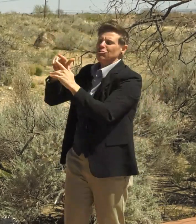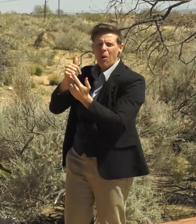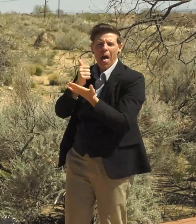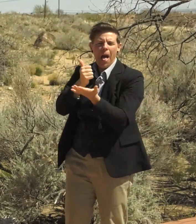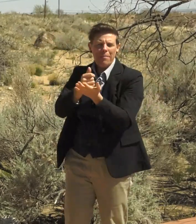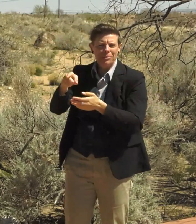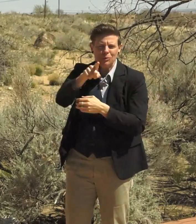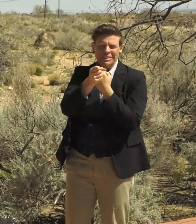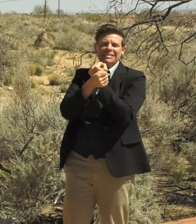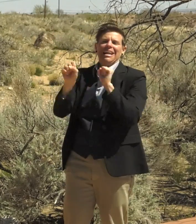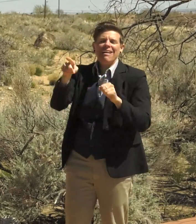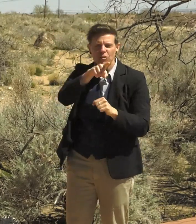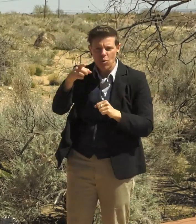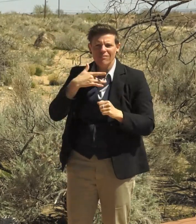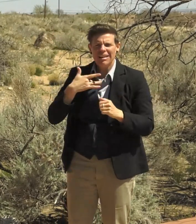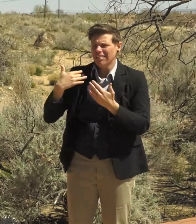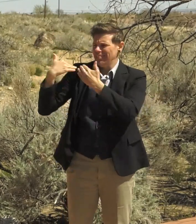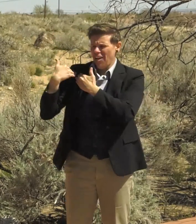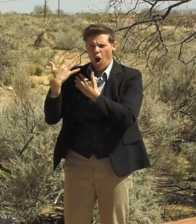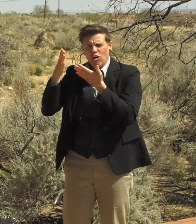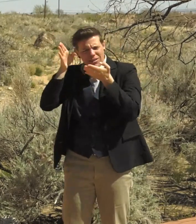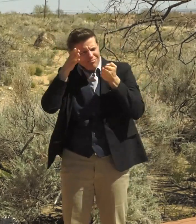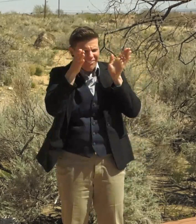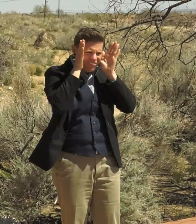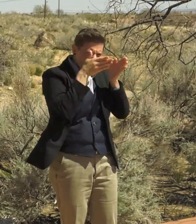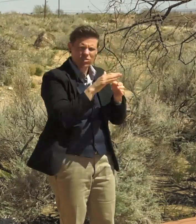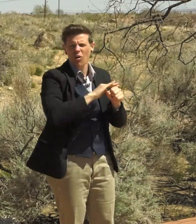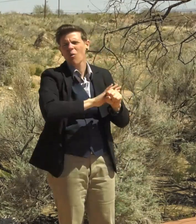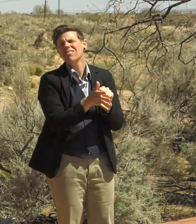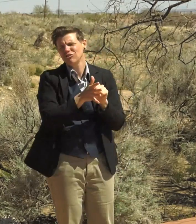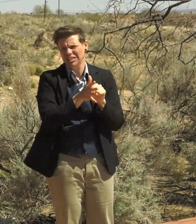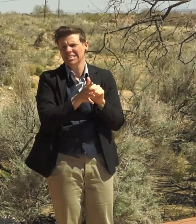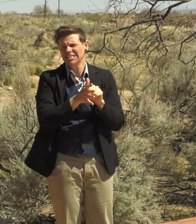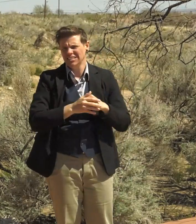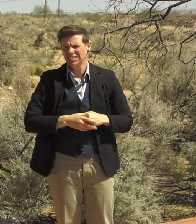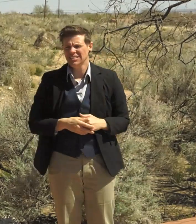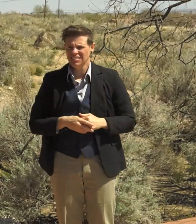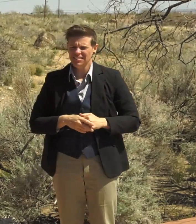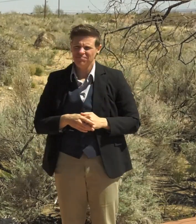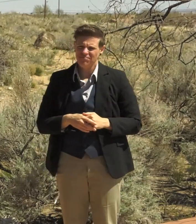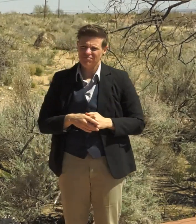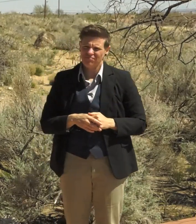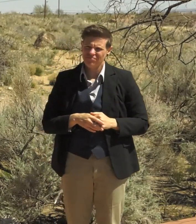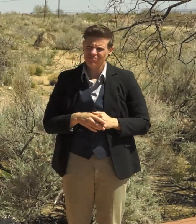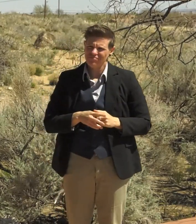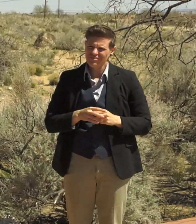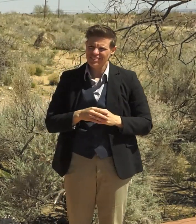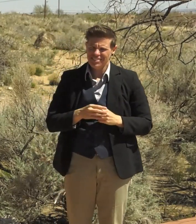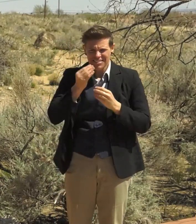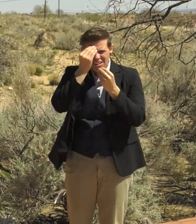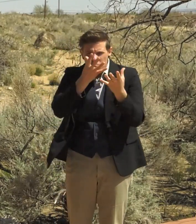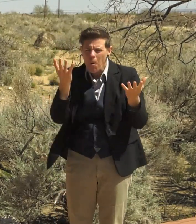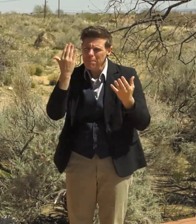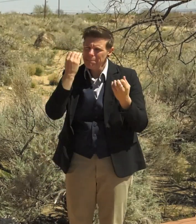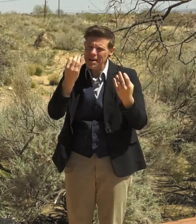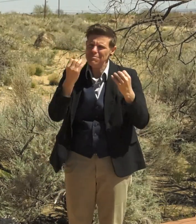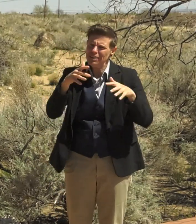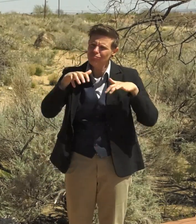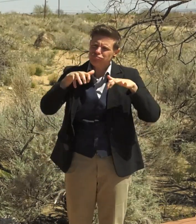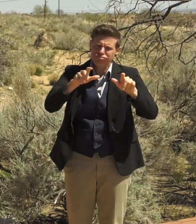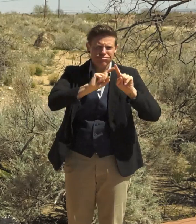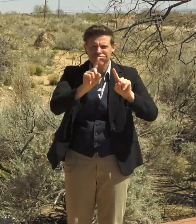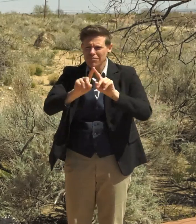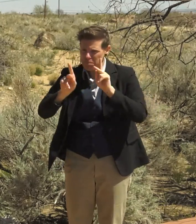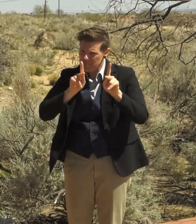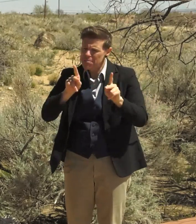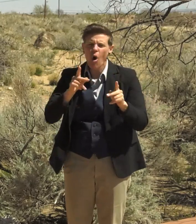issue. I also want to remind you that there's a lot of different users on the trail. We have equestrian riders, we